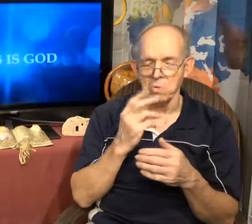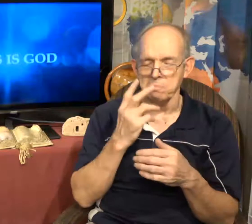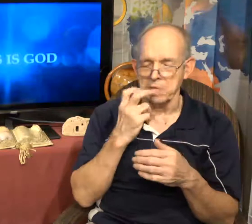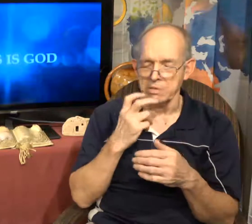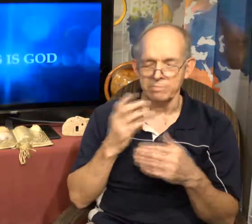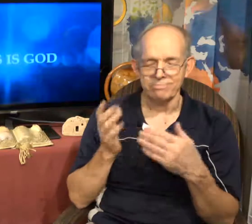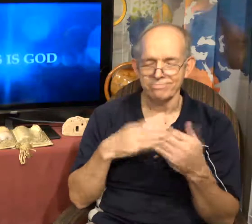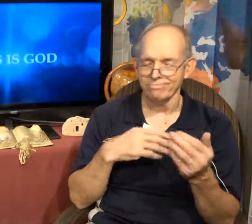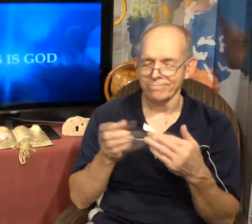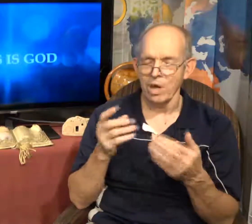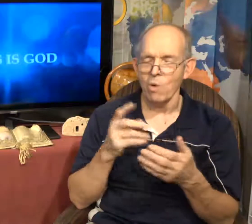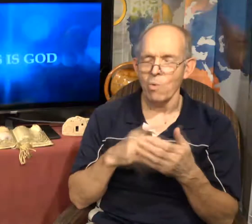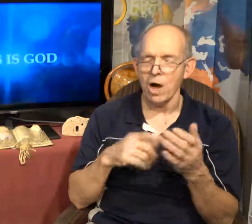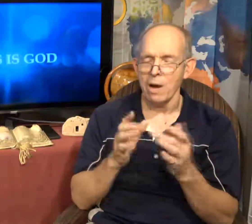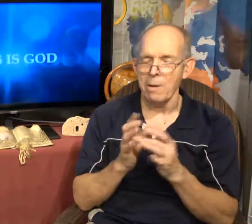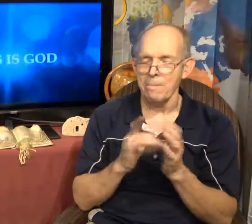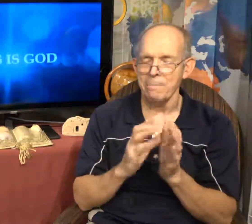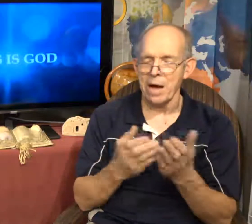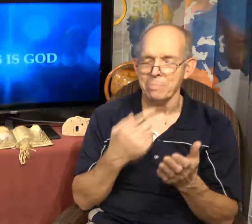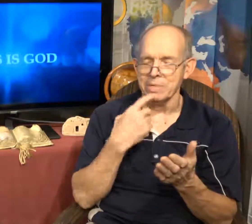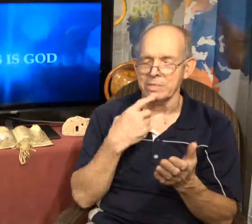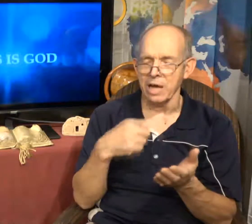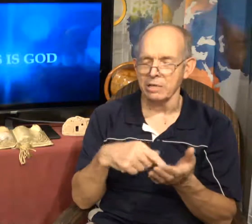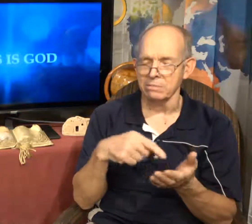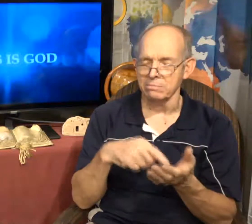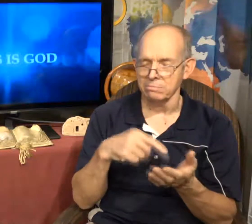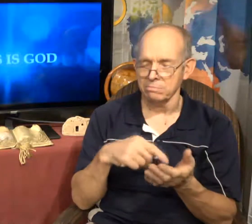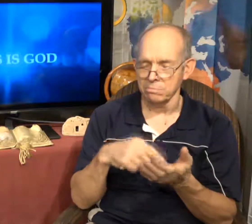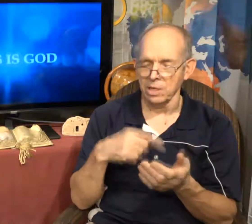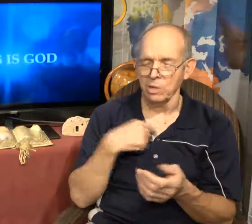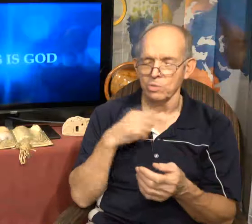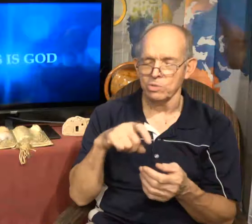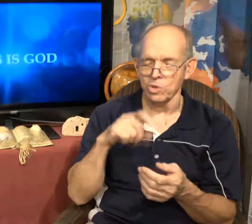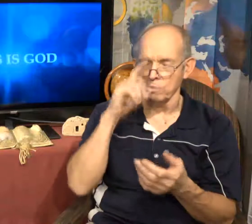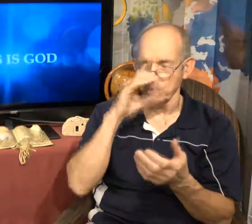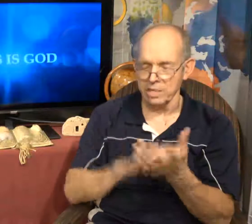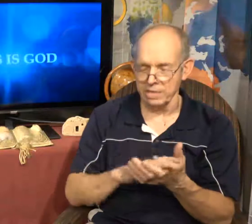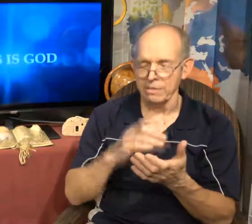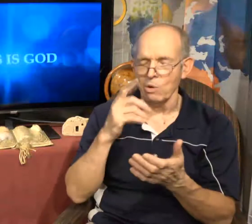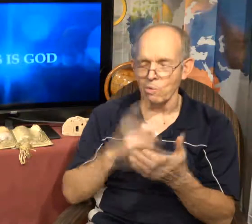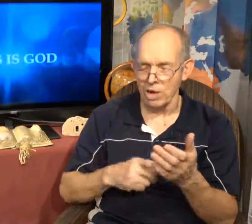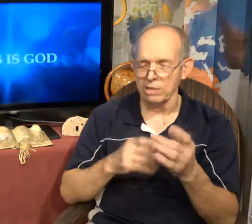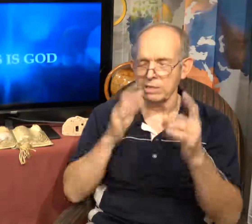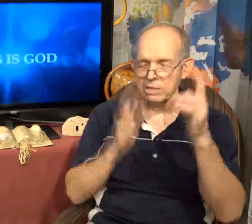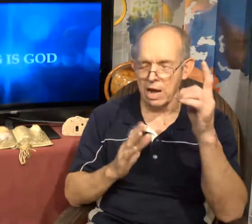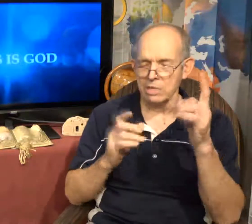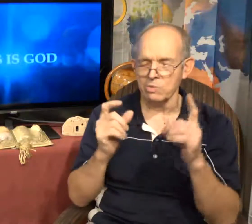be what Bible says. You should believe what God's